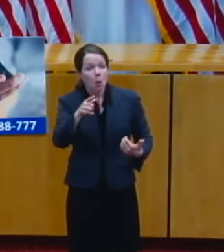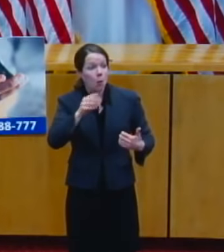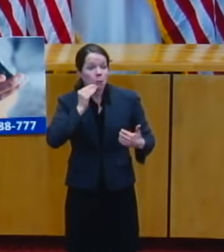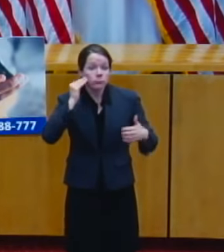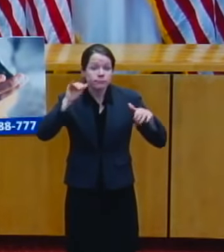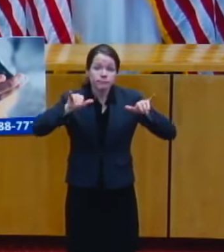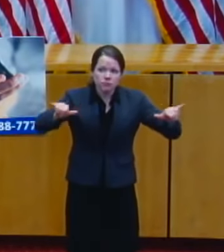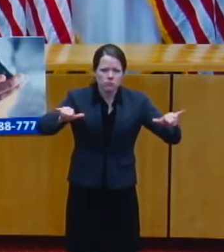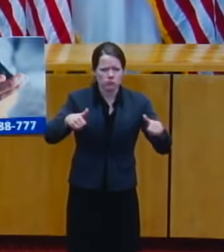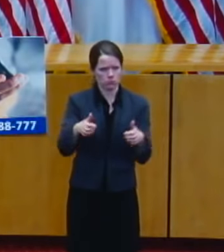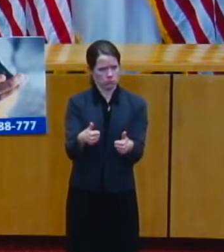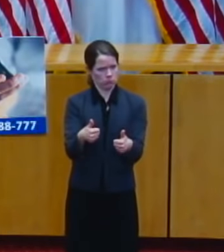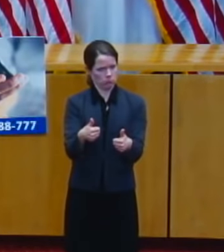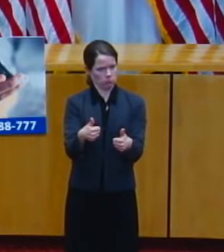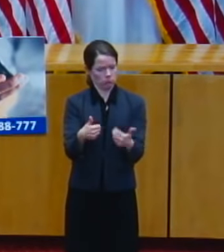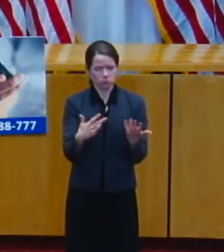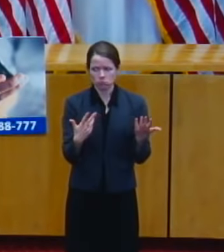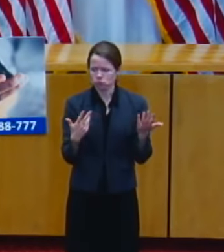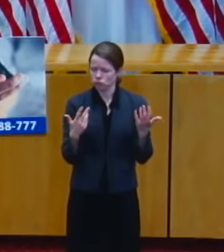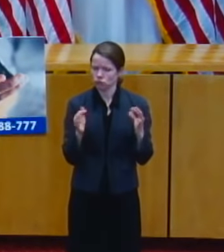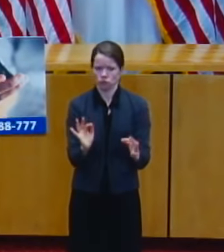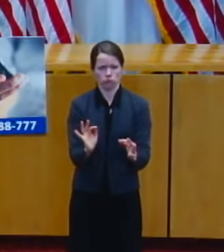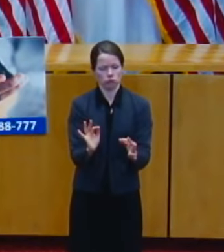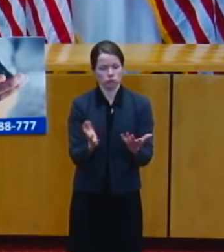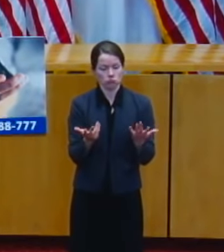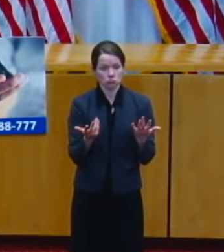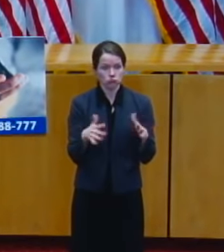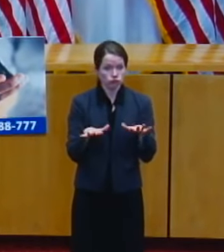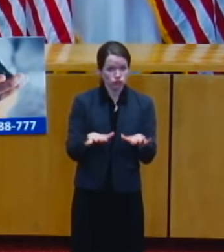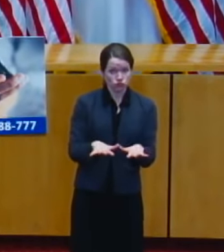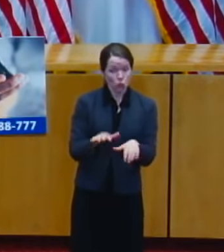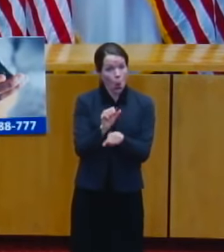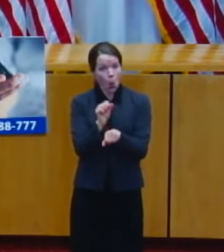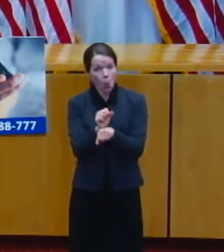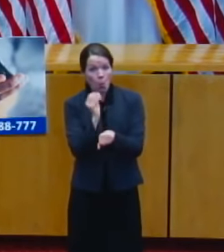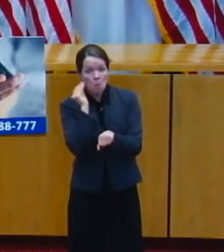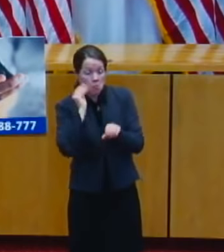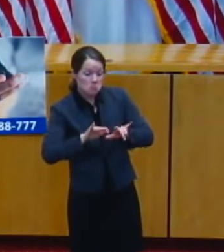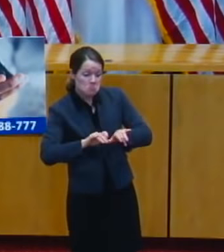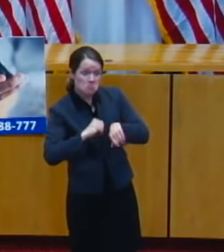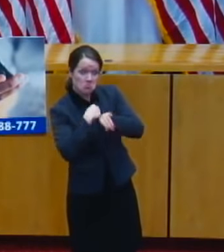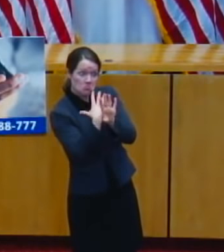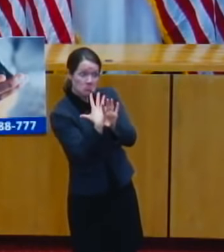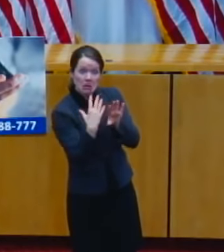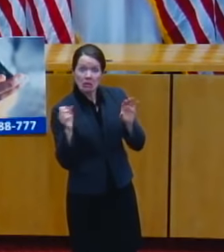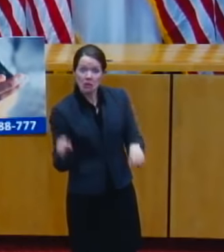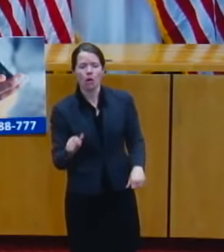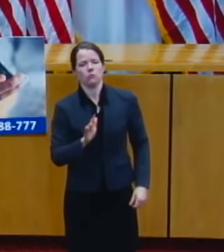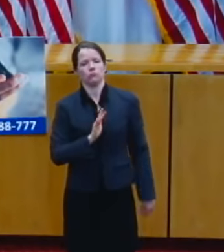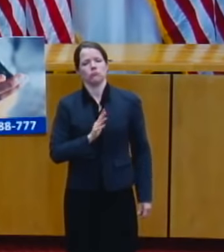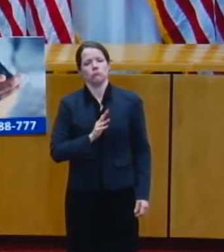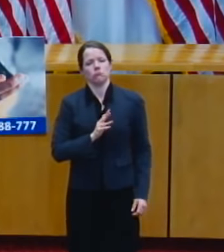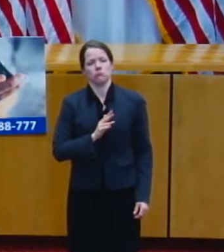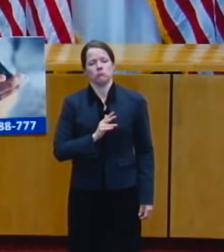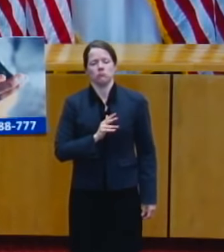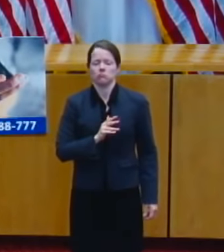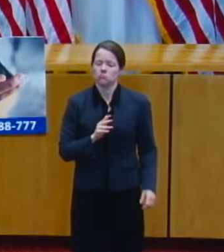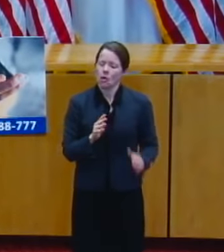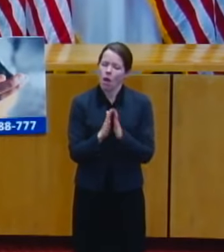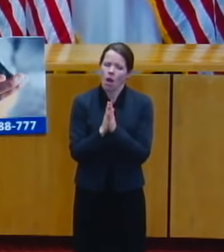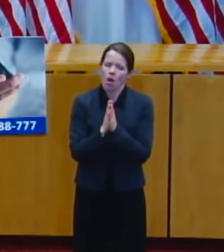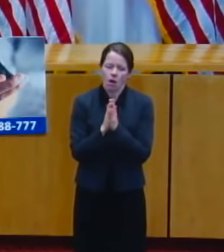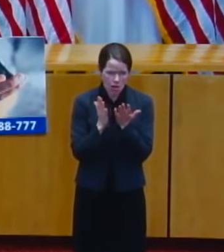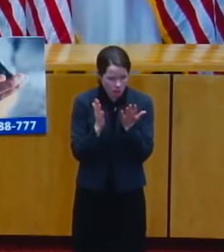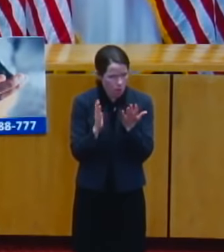our economy and have been deemed as such, we expect them to be able to implement the same